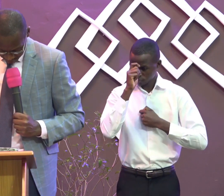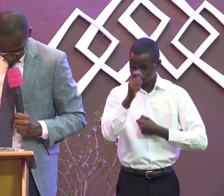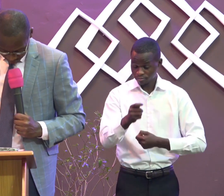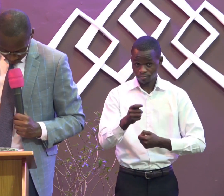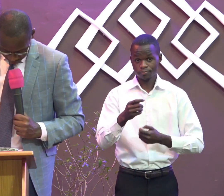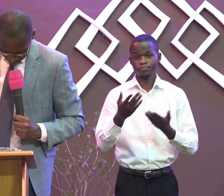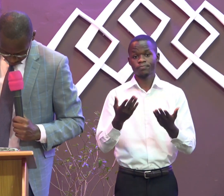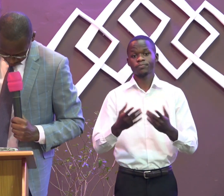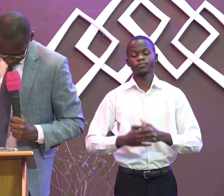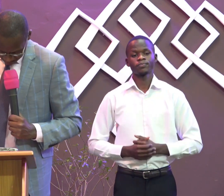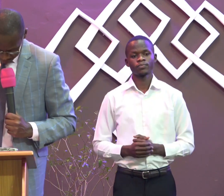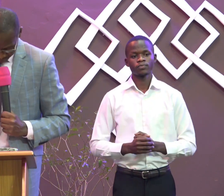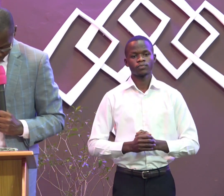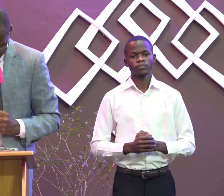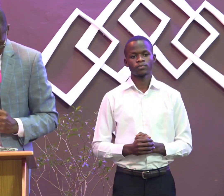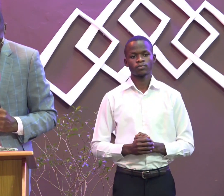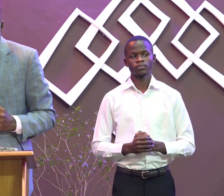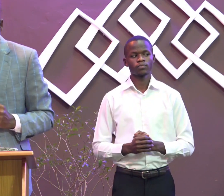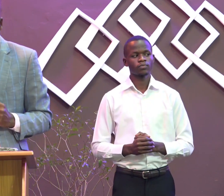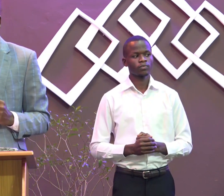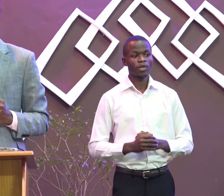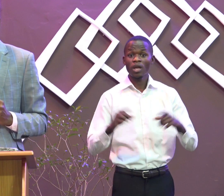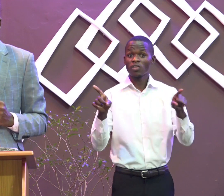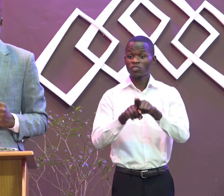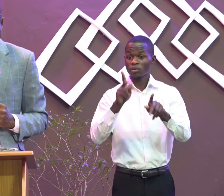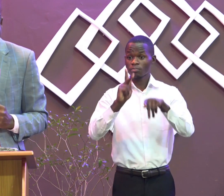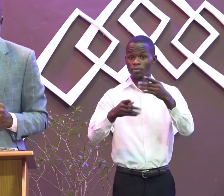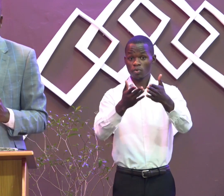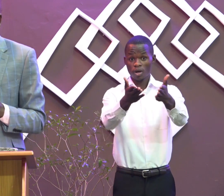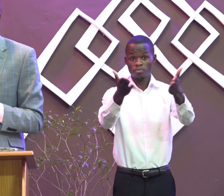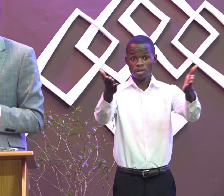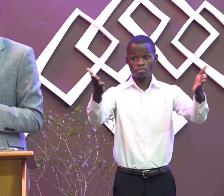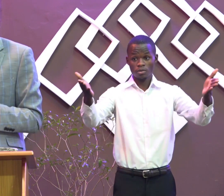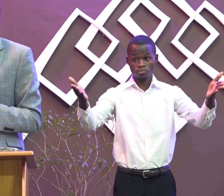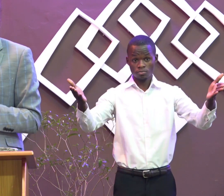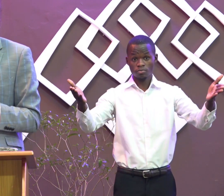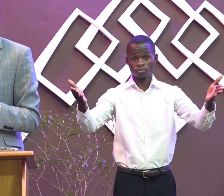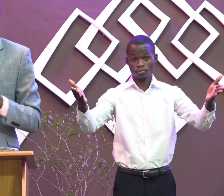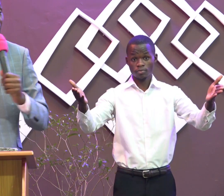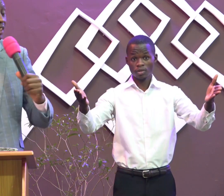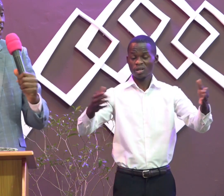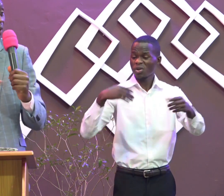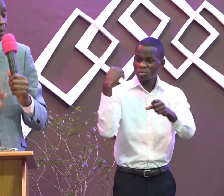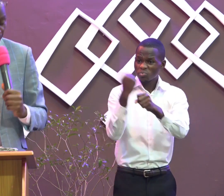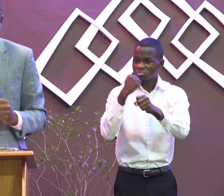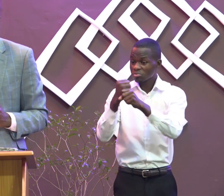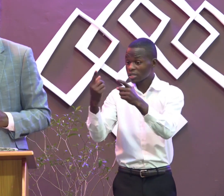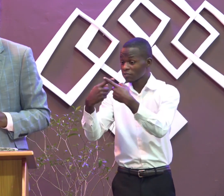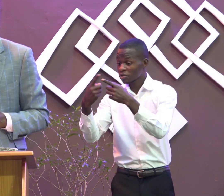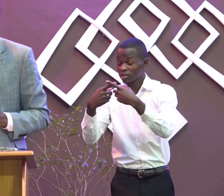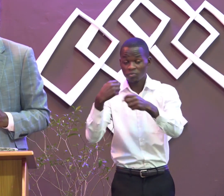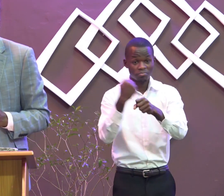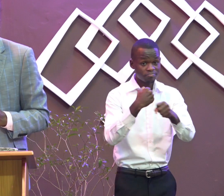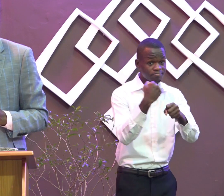out of obedience better than if you namwe abali eyo. Even all of you there. Abakola mirimu egyenjawulo. Who